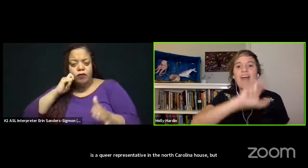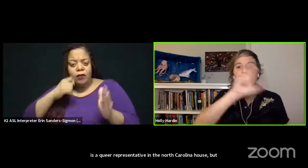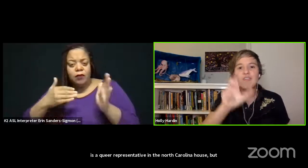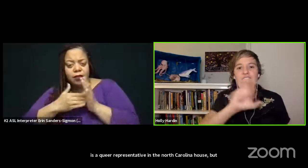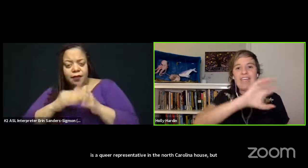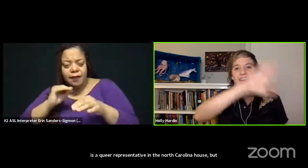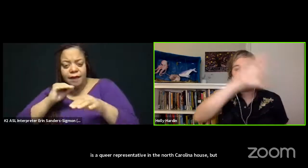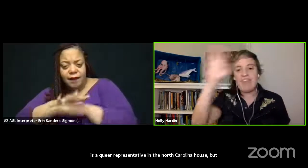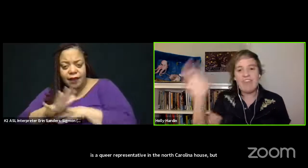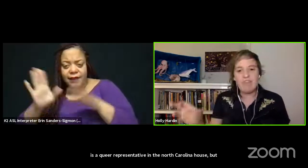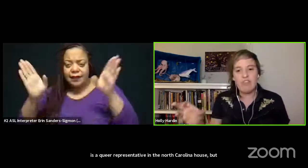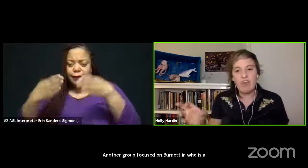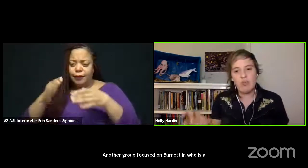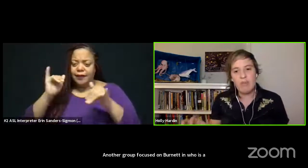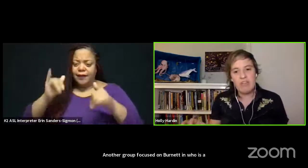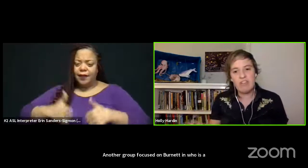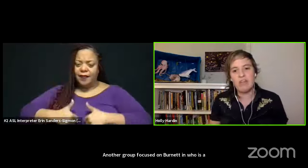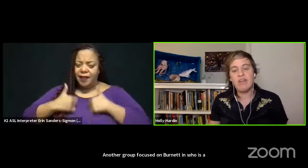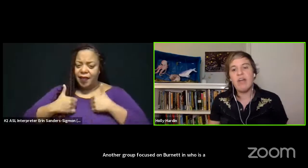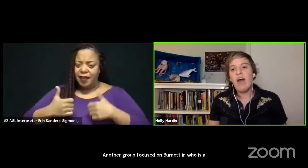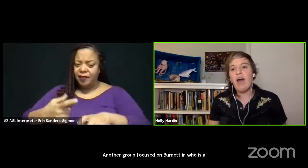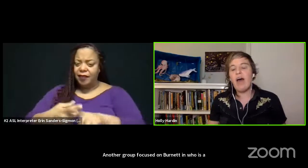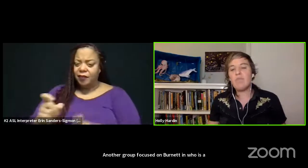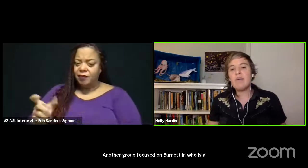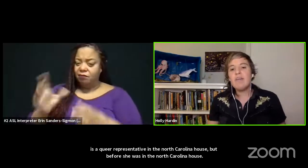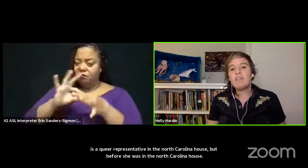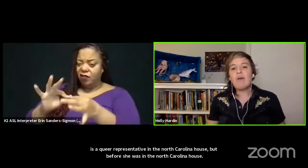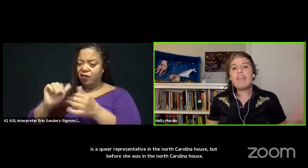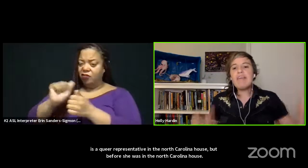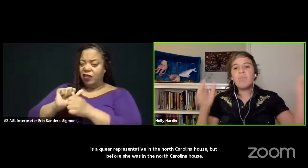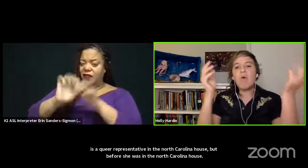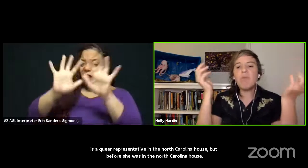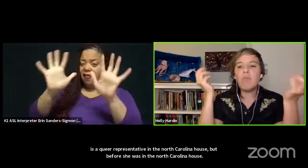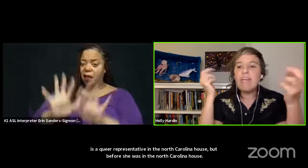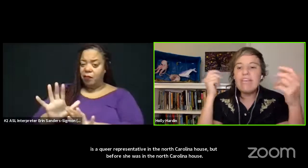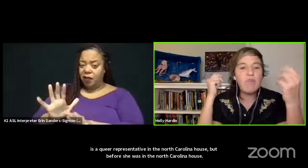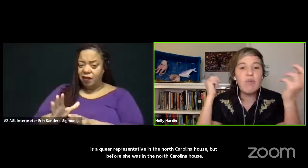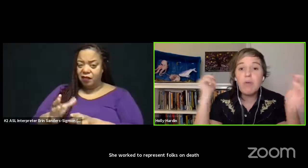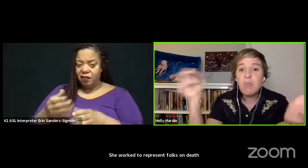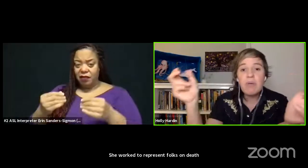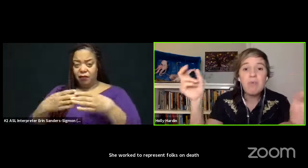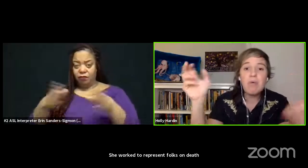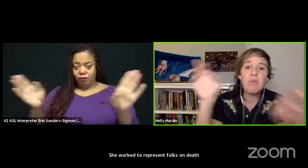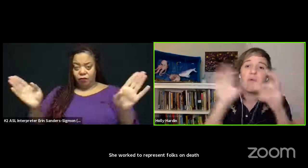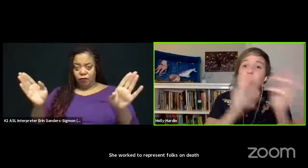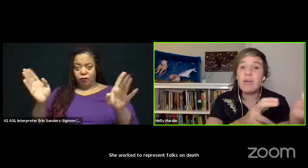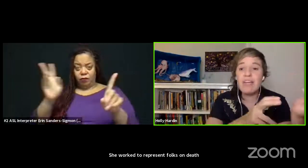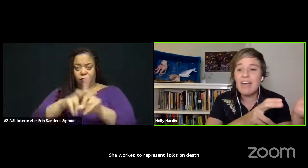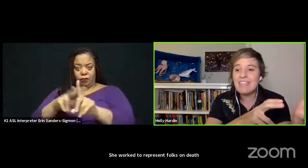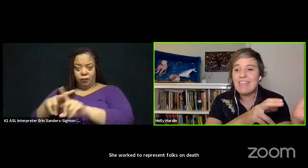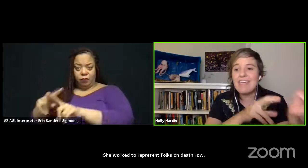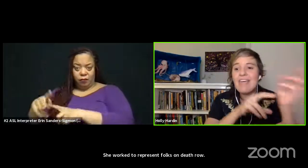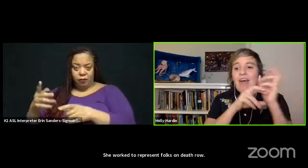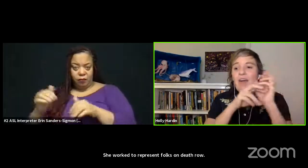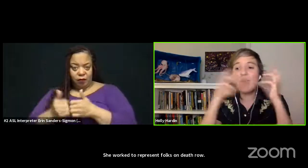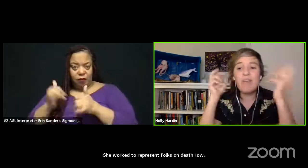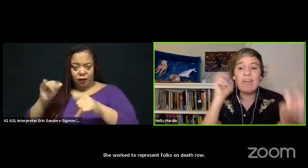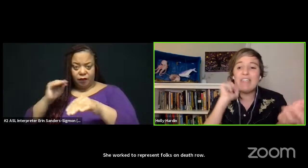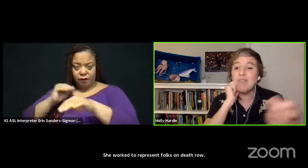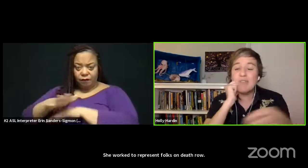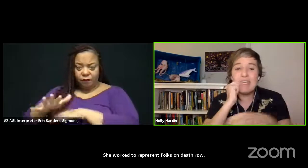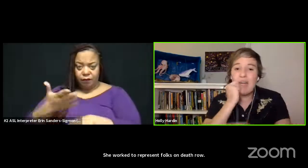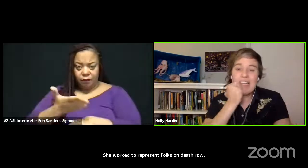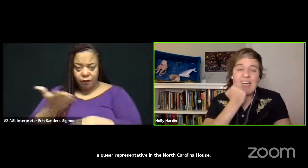to like understand that in an even larger picture. So I think both bringing in real people, real organizing,